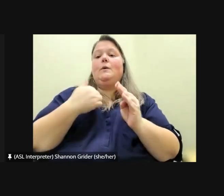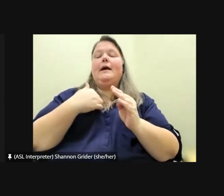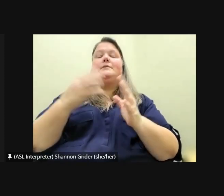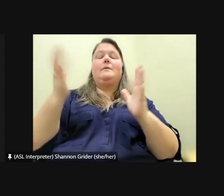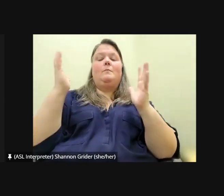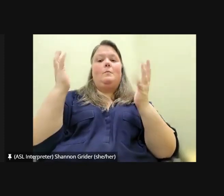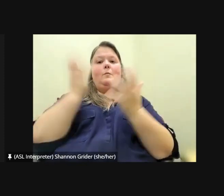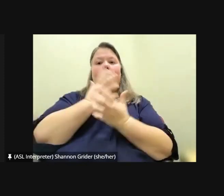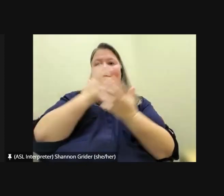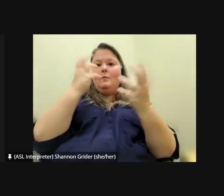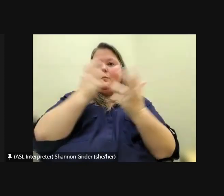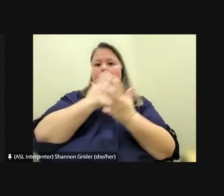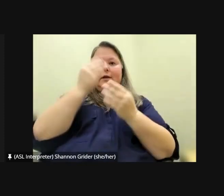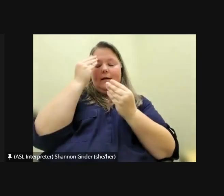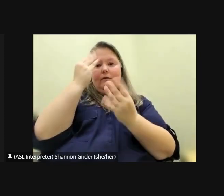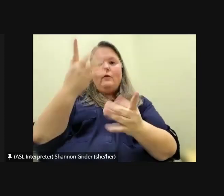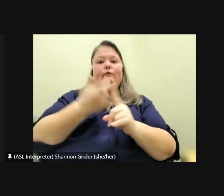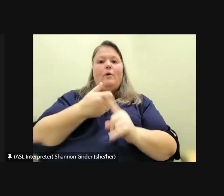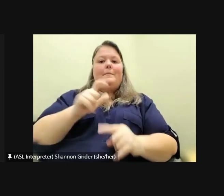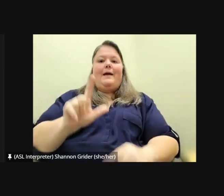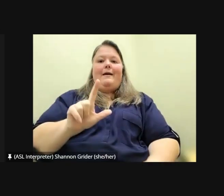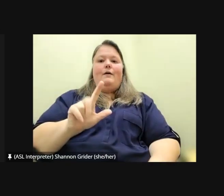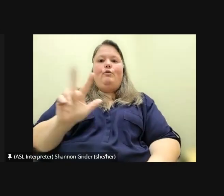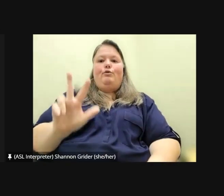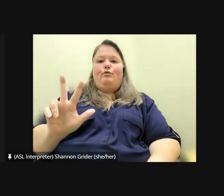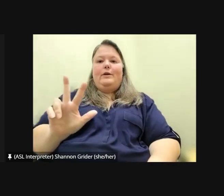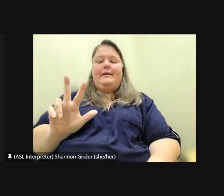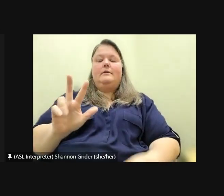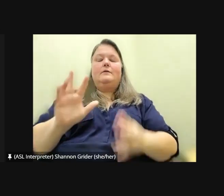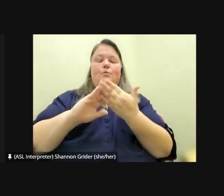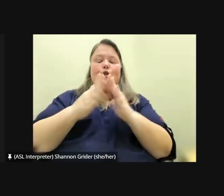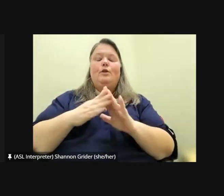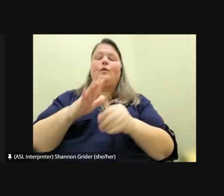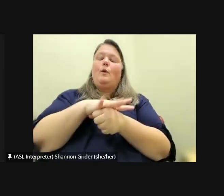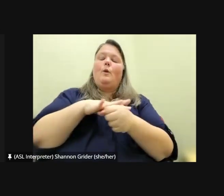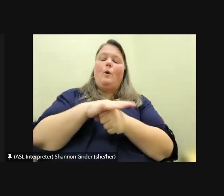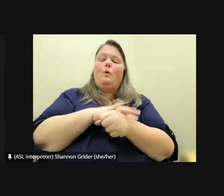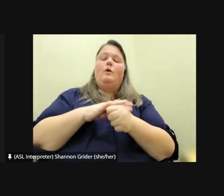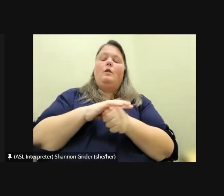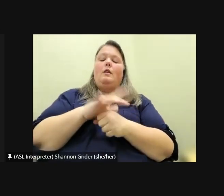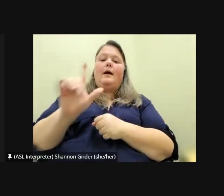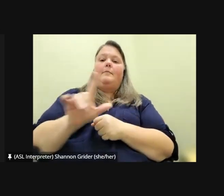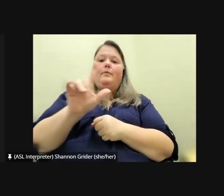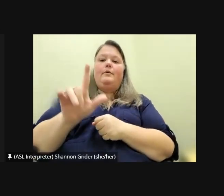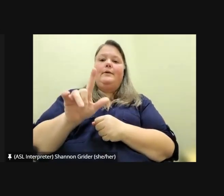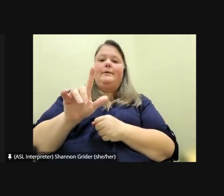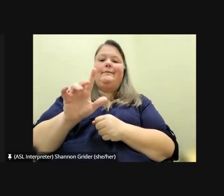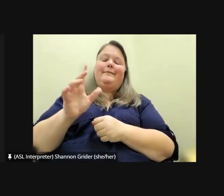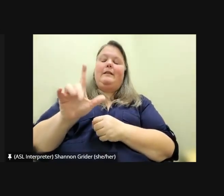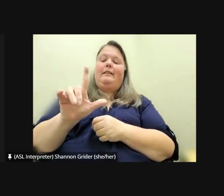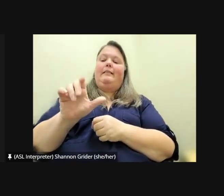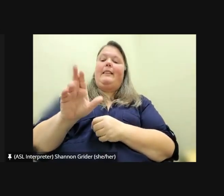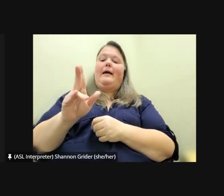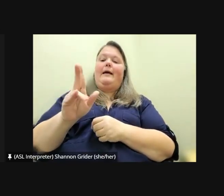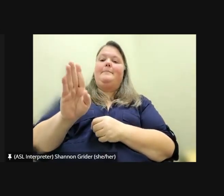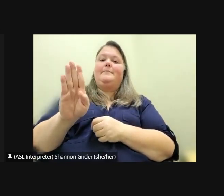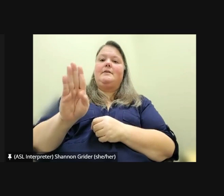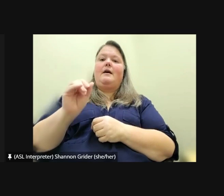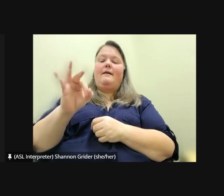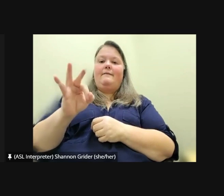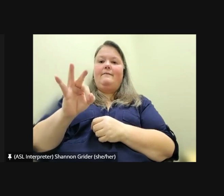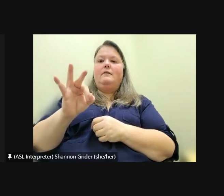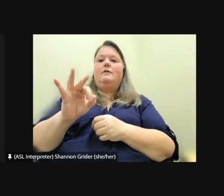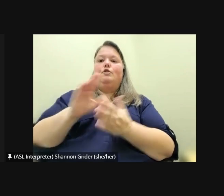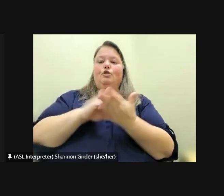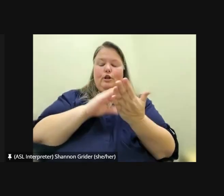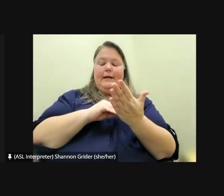the L3 communities, the local laboratories of learnings, the districts that are piloting the local innovations around Kentucky, about the policy